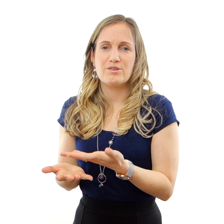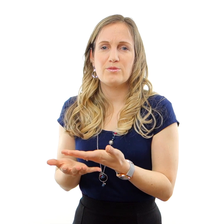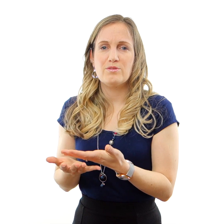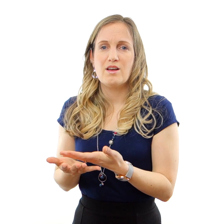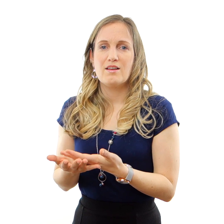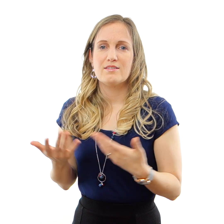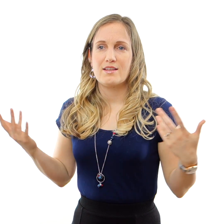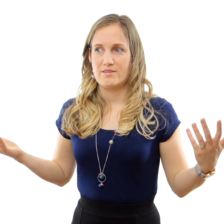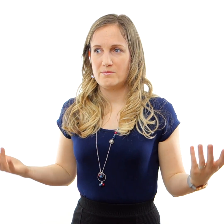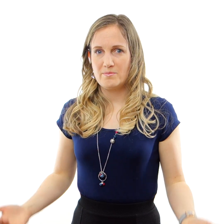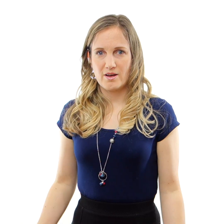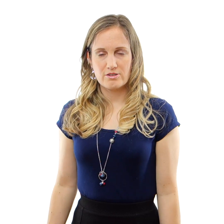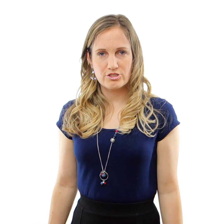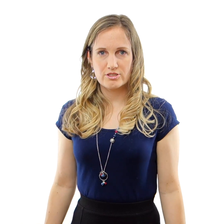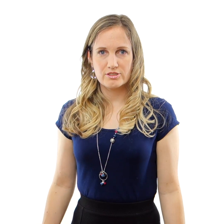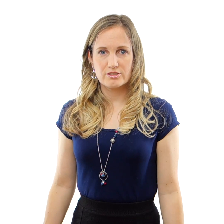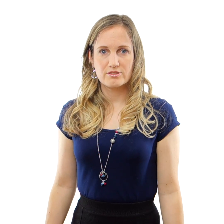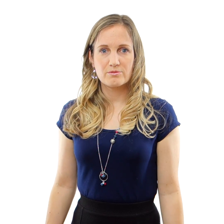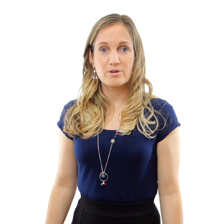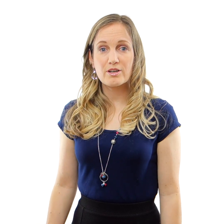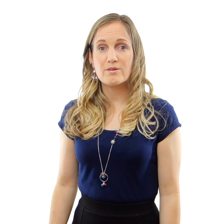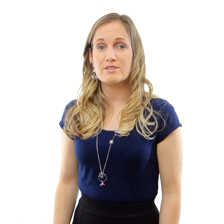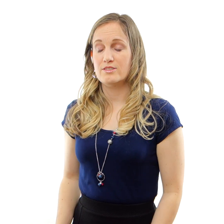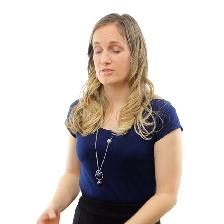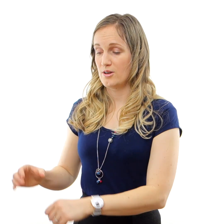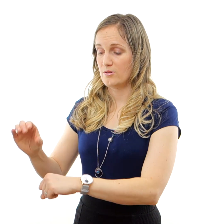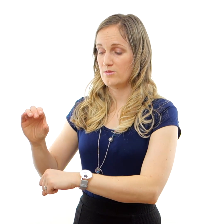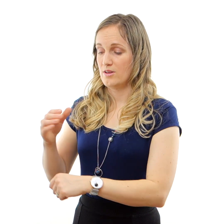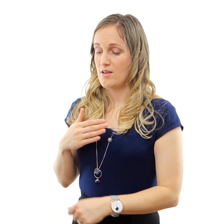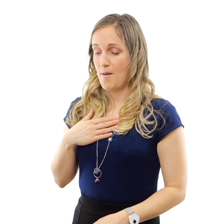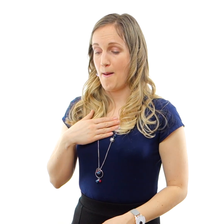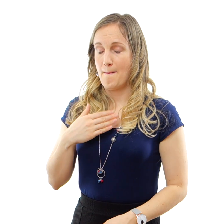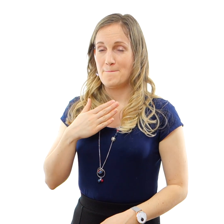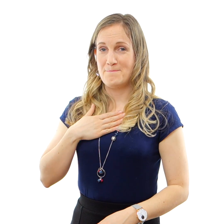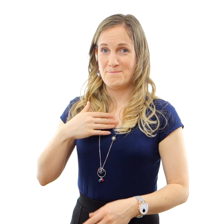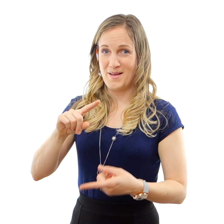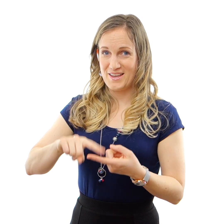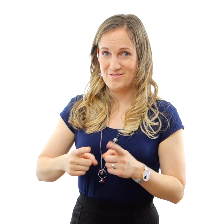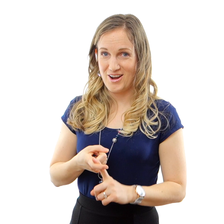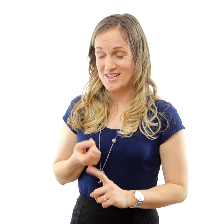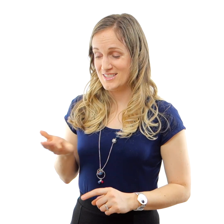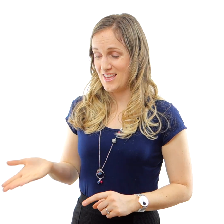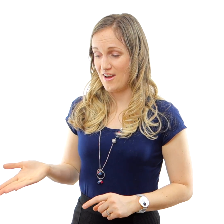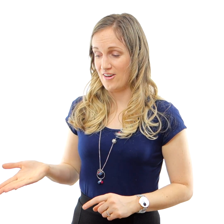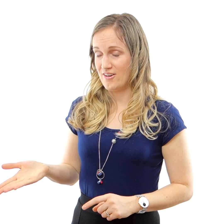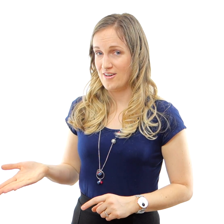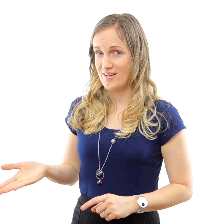to tell them about our church. So my friends there.